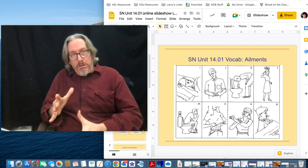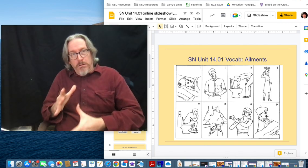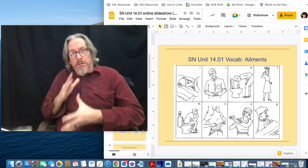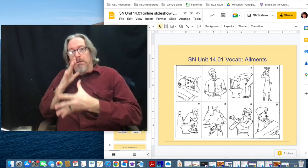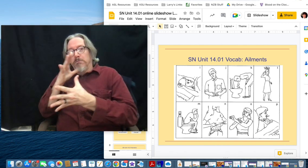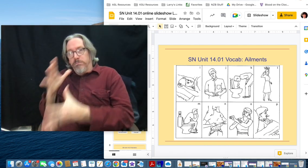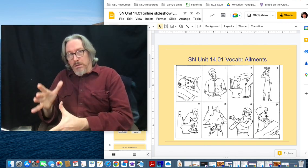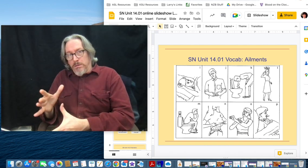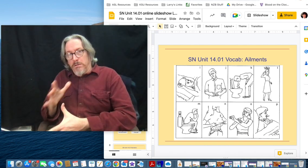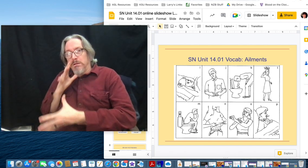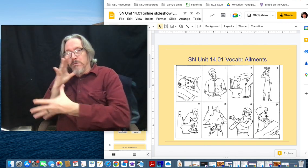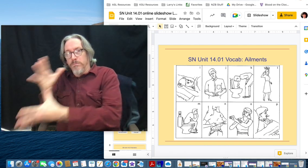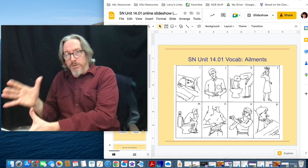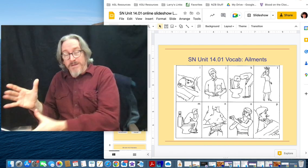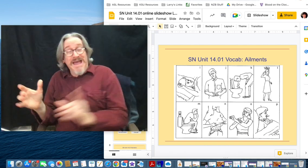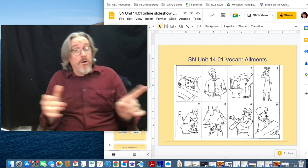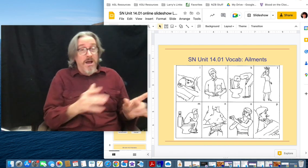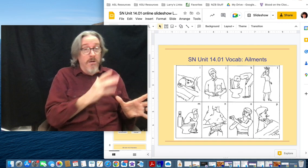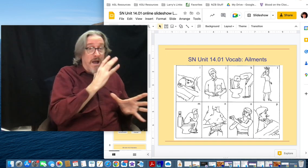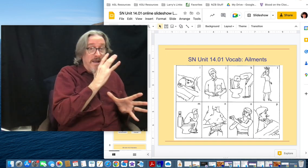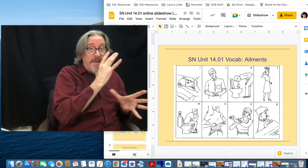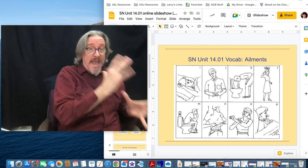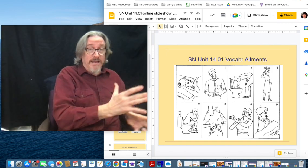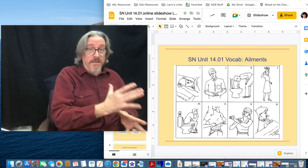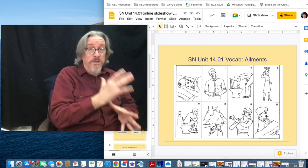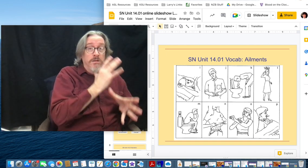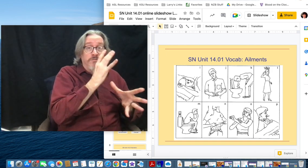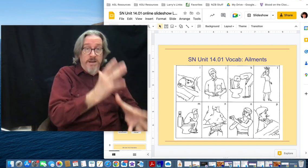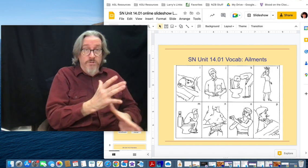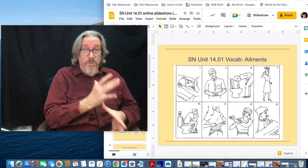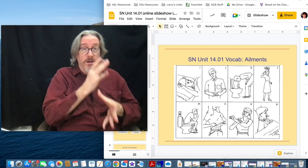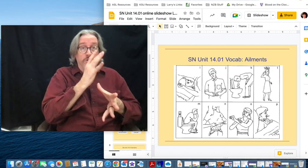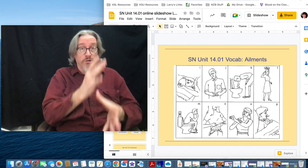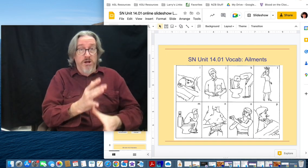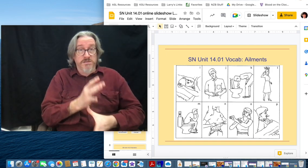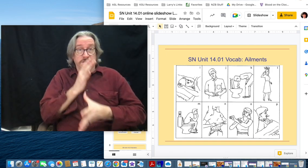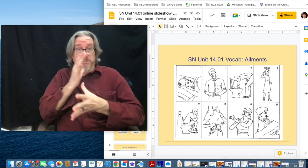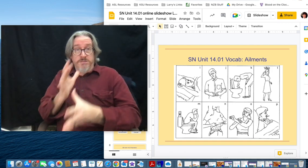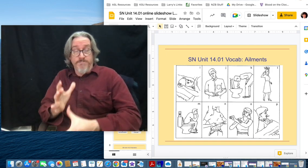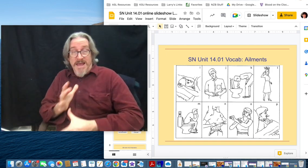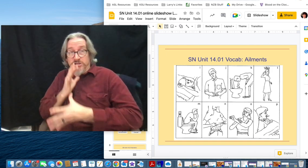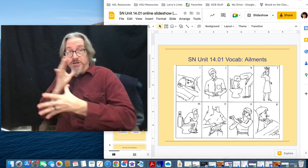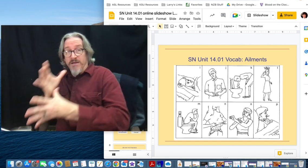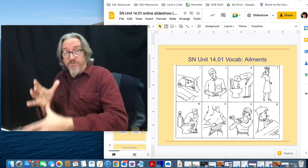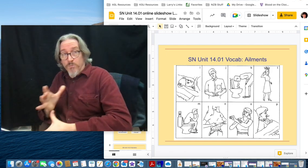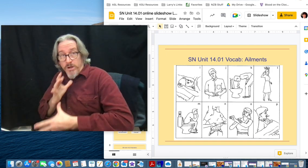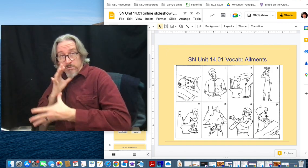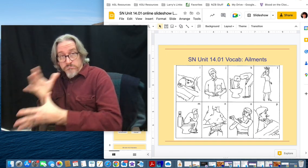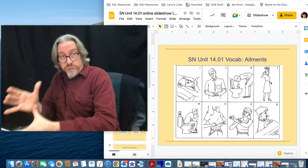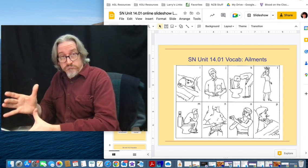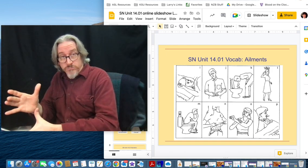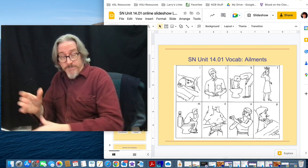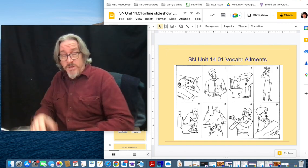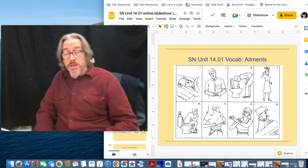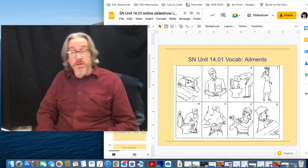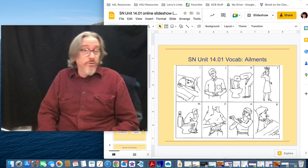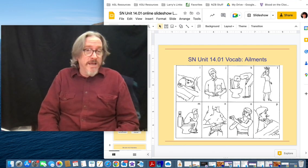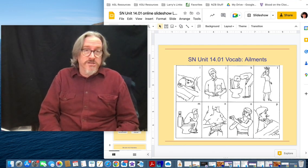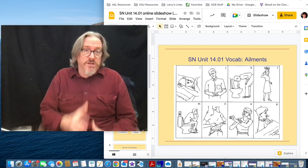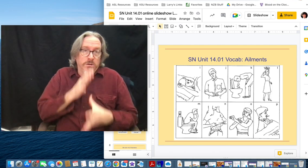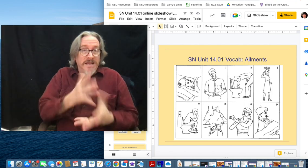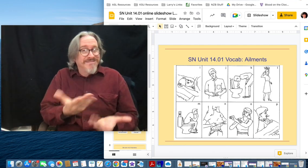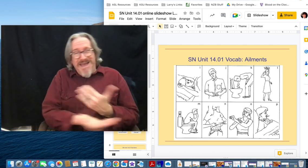blah, blah, blah. Now, I'm adding that I'm going across to match every morning, right?